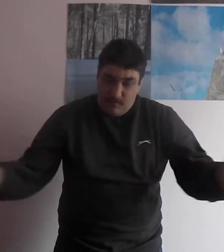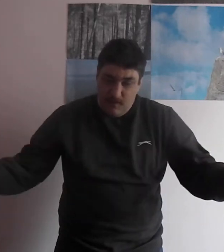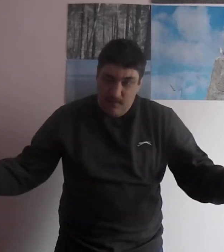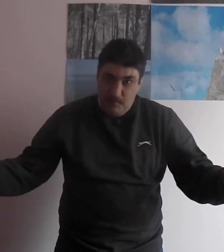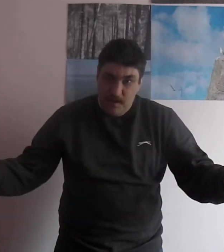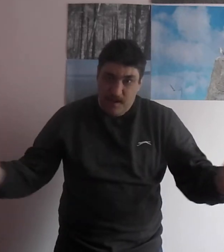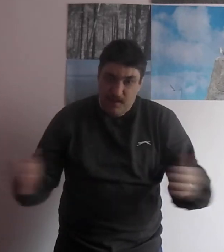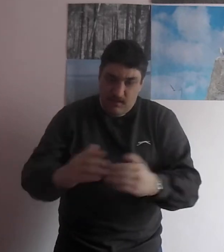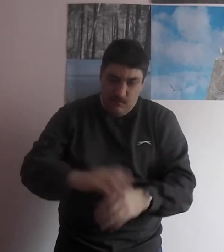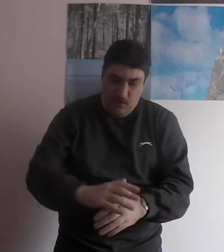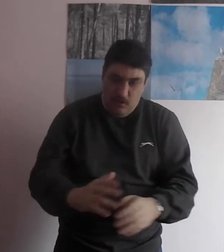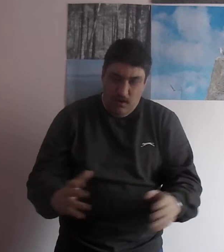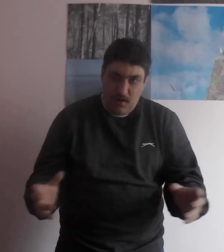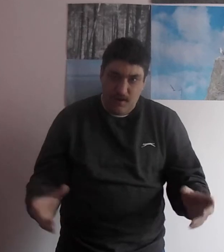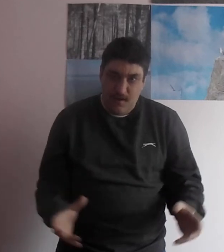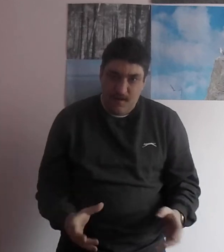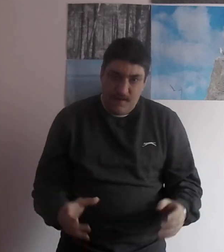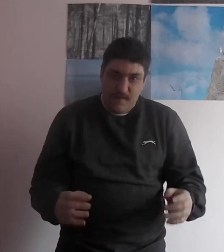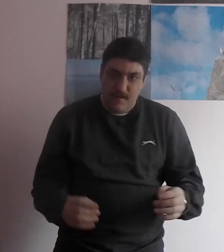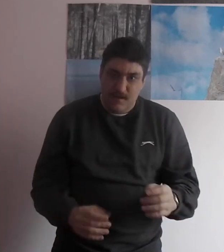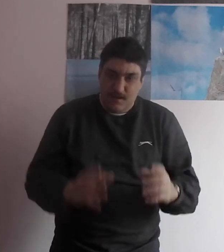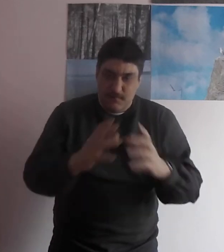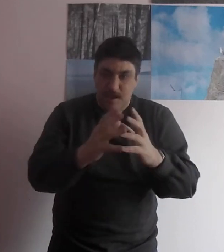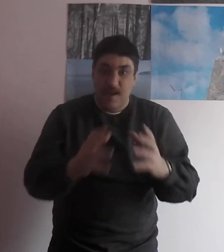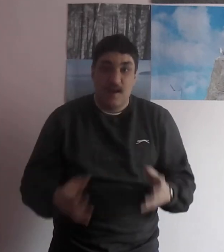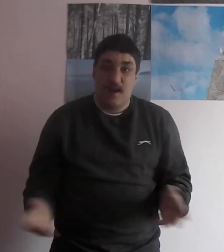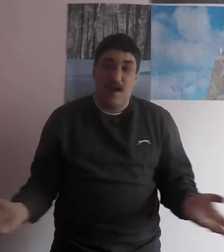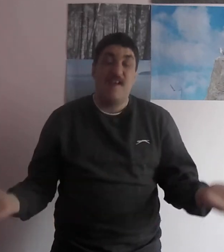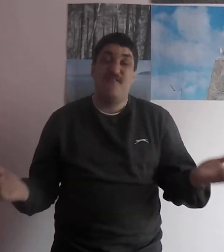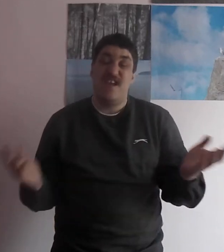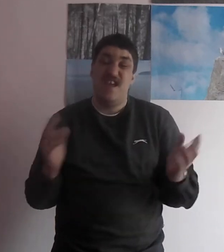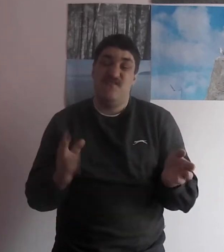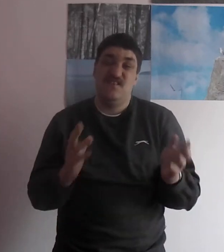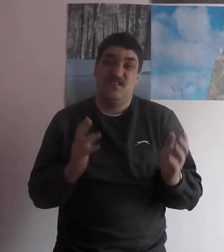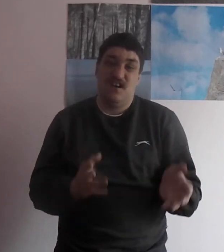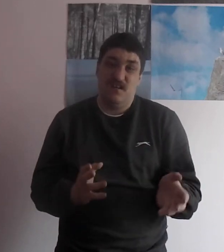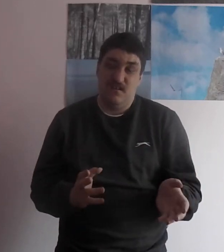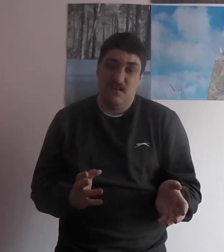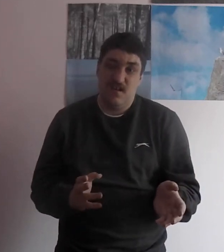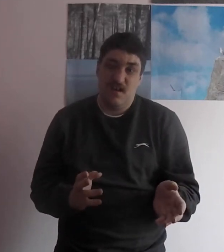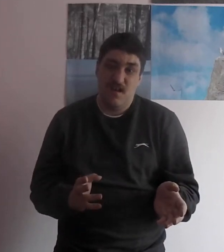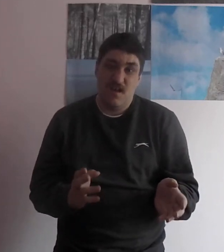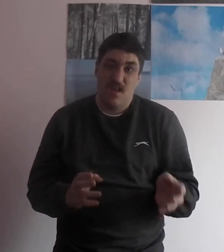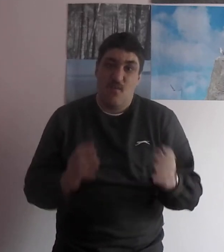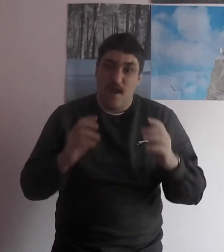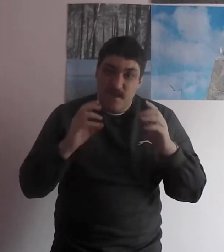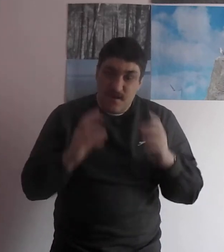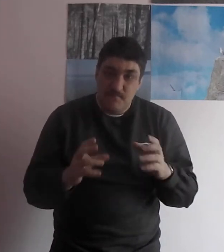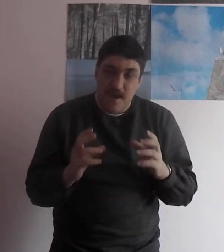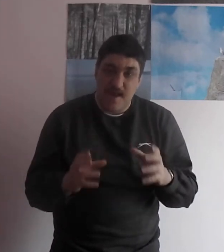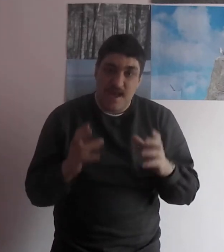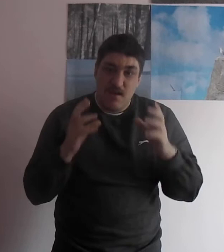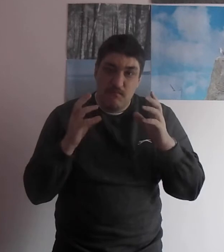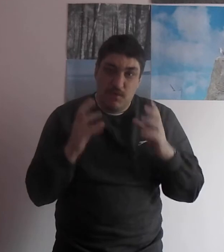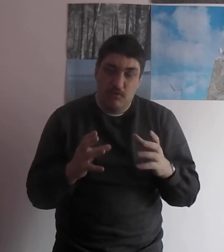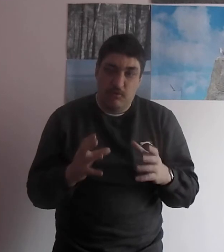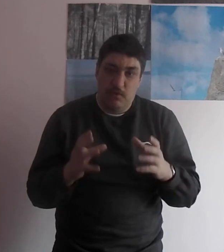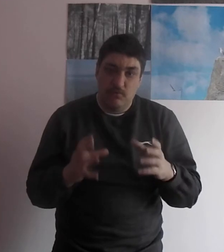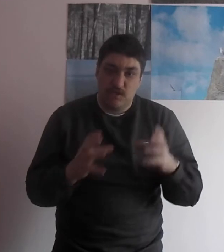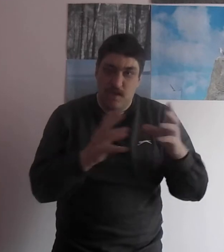chamber bigger, smaller. You can make, I've even done where you can make multiple chambers